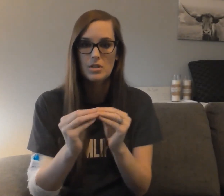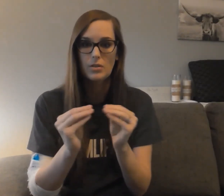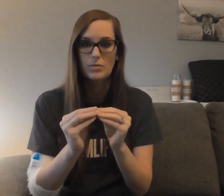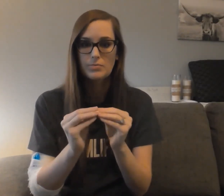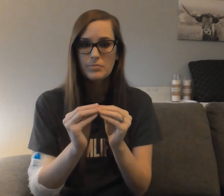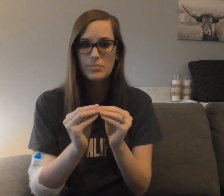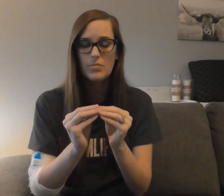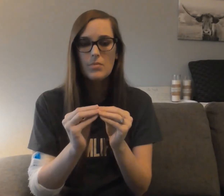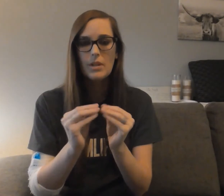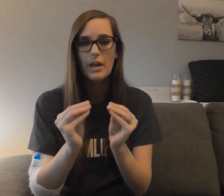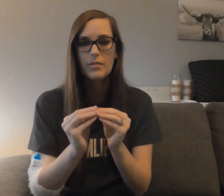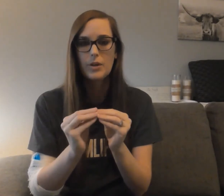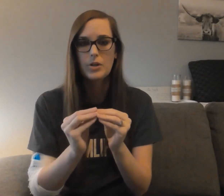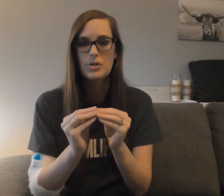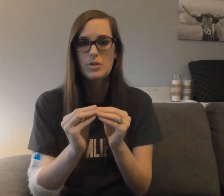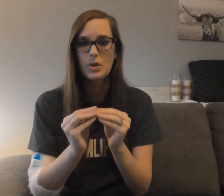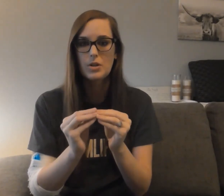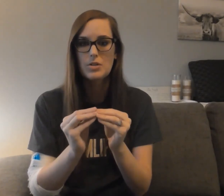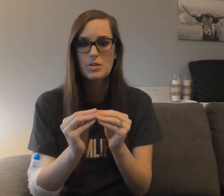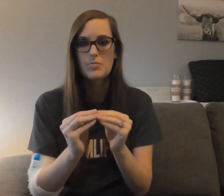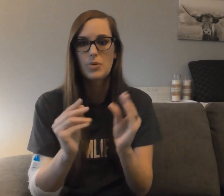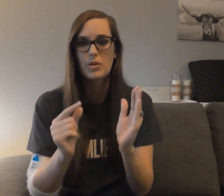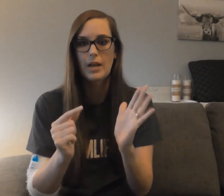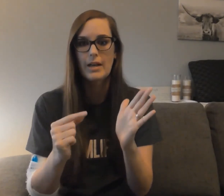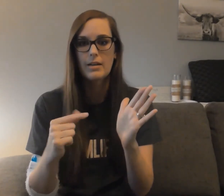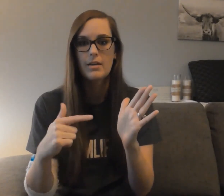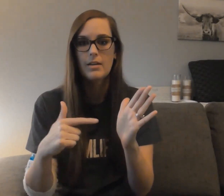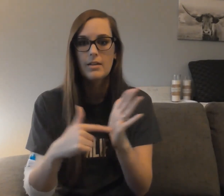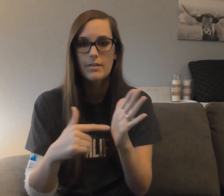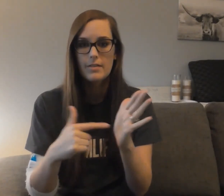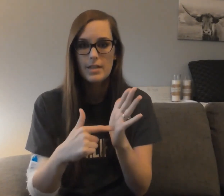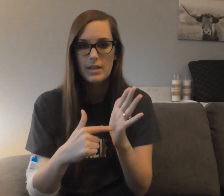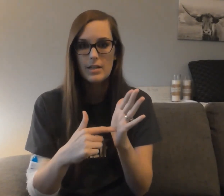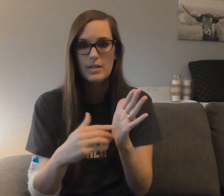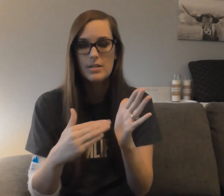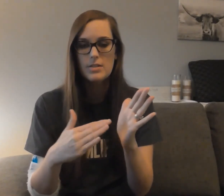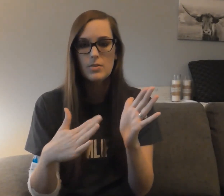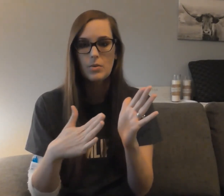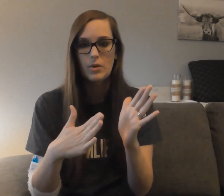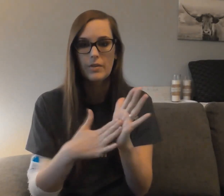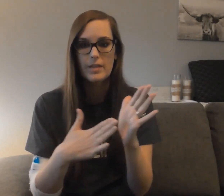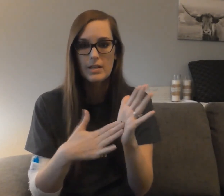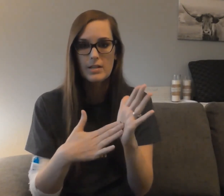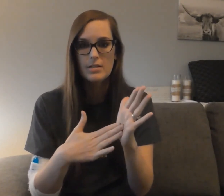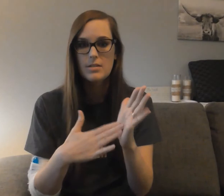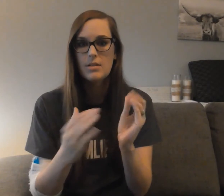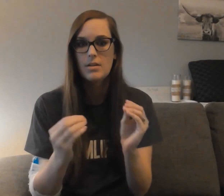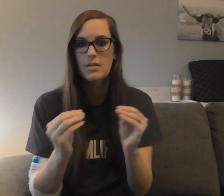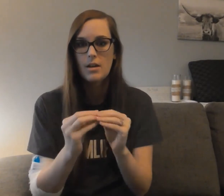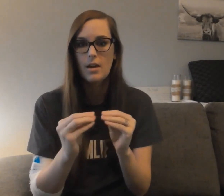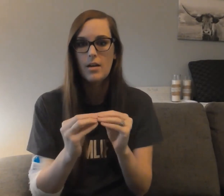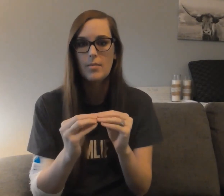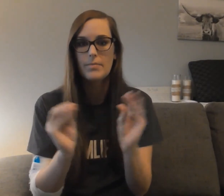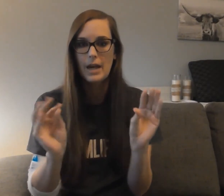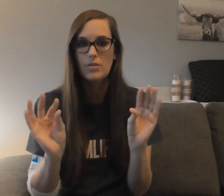skill at first, so hers looked more like this or this. Now